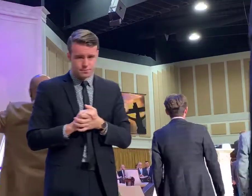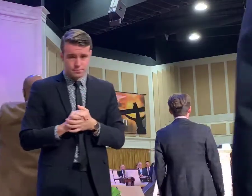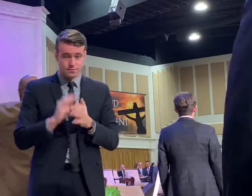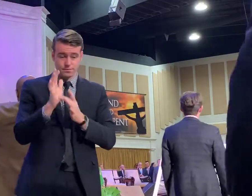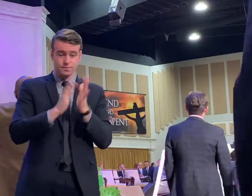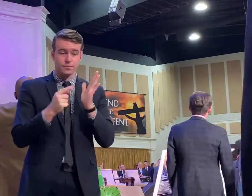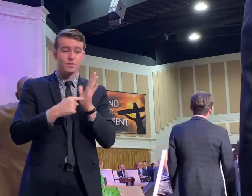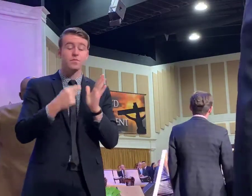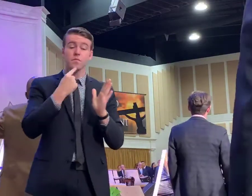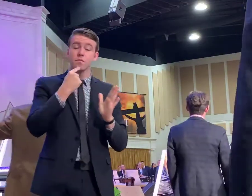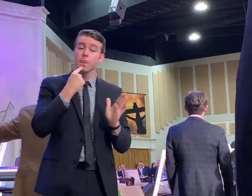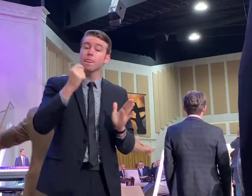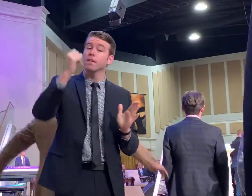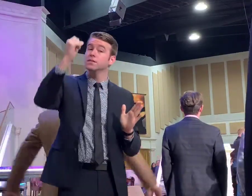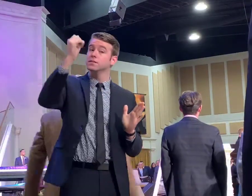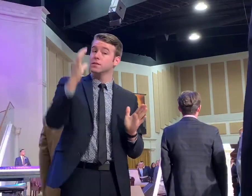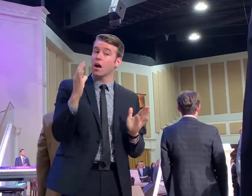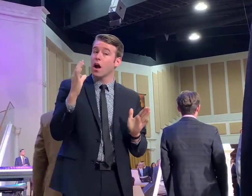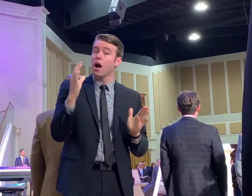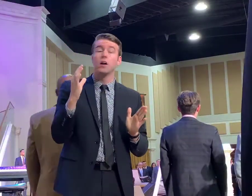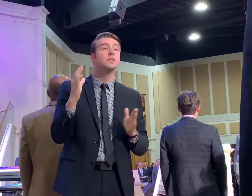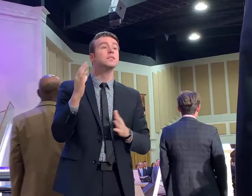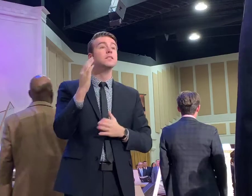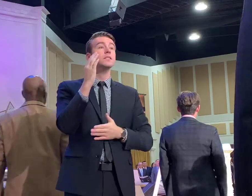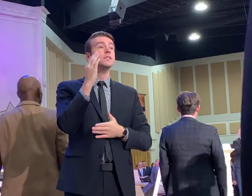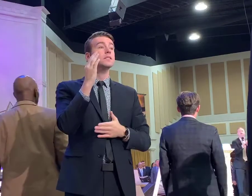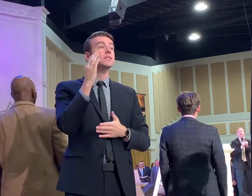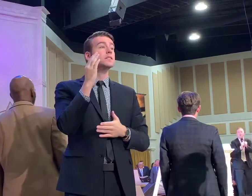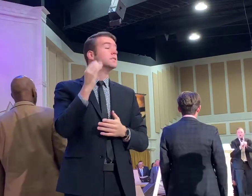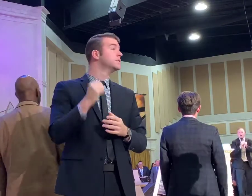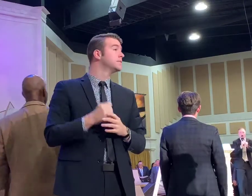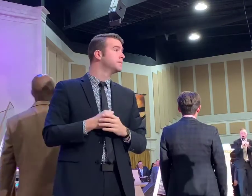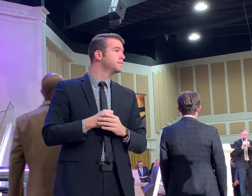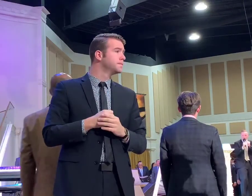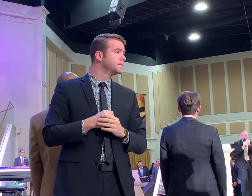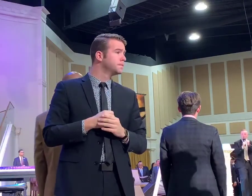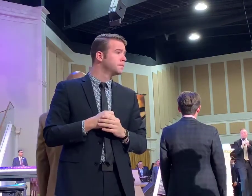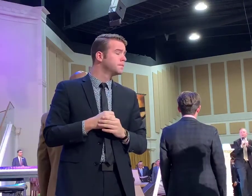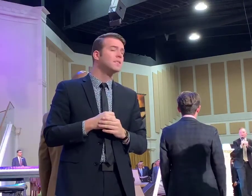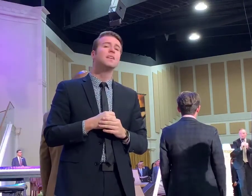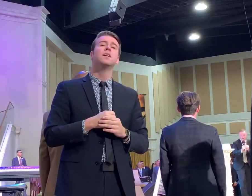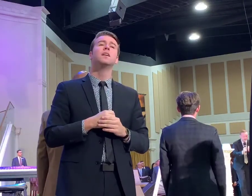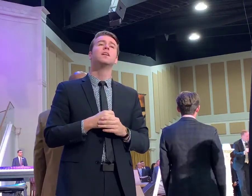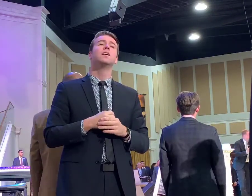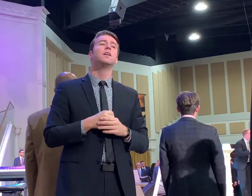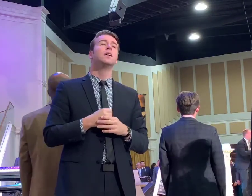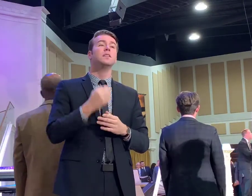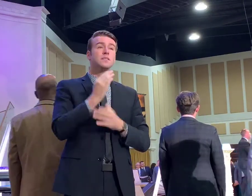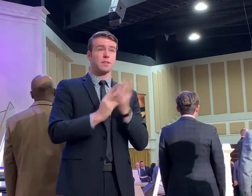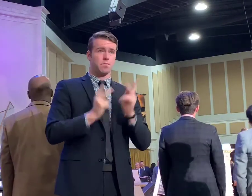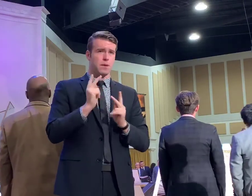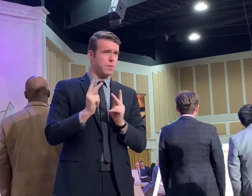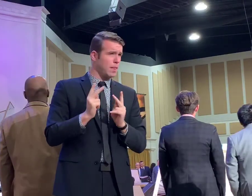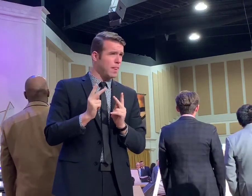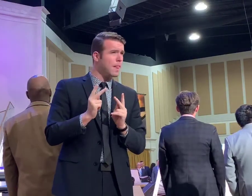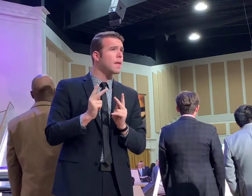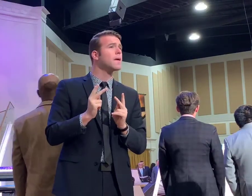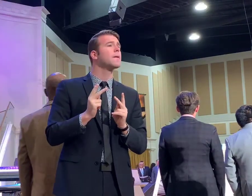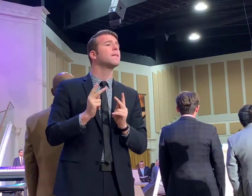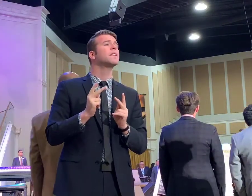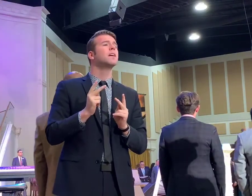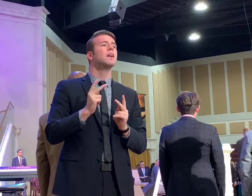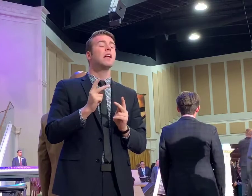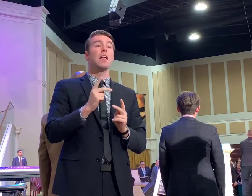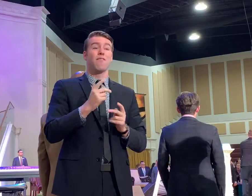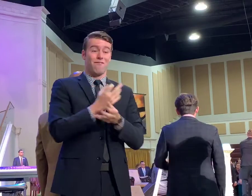The Bible says God moved. Somebody needs to know the secret of really getting free. God can move